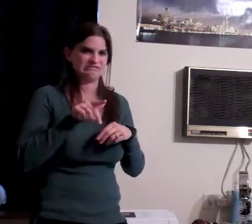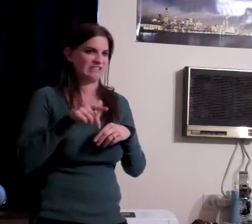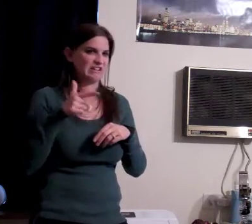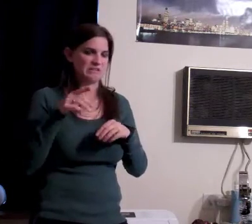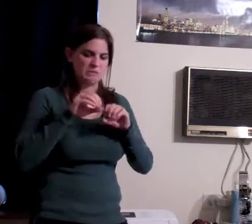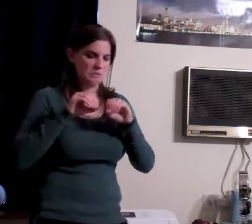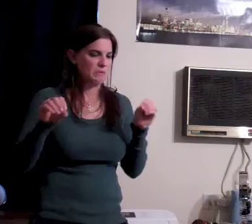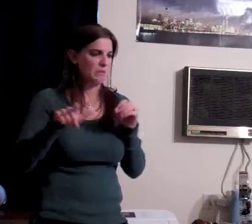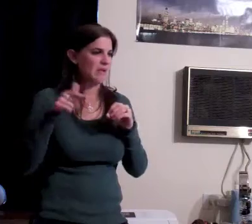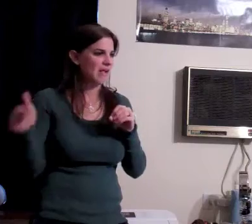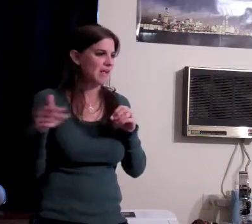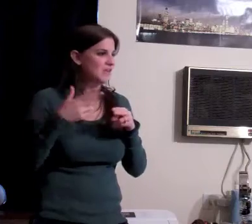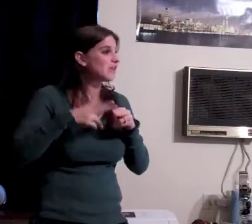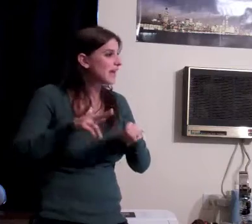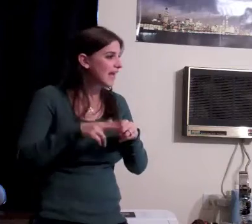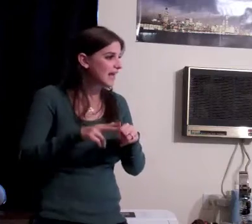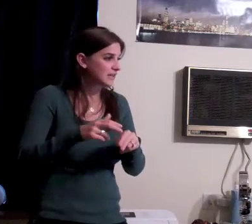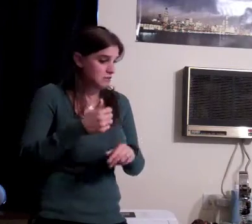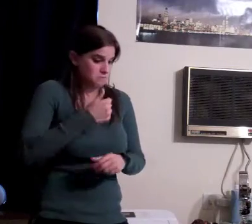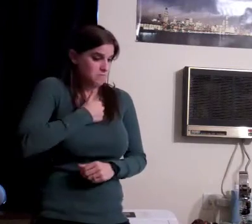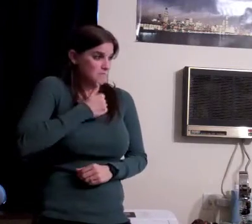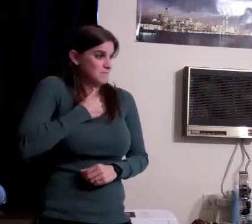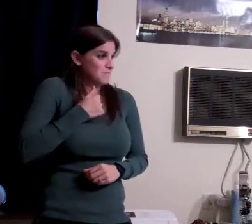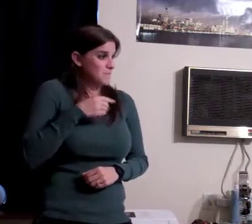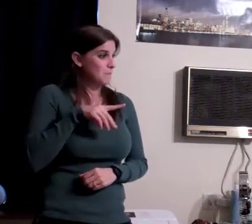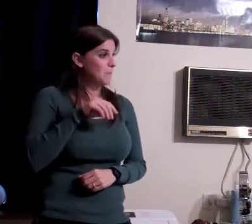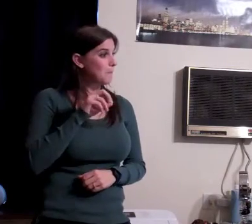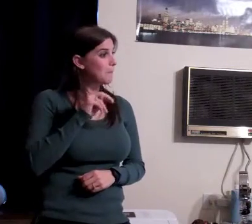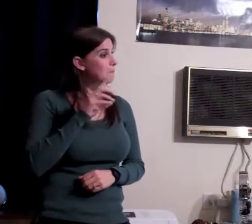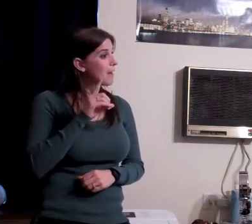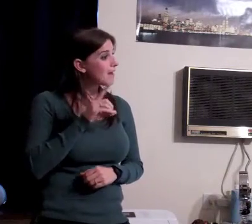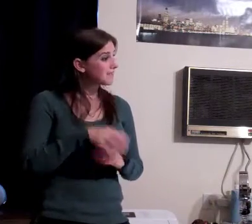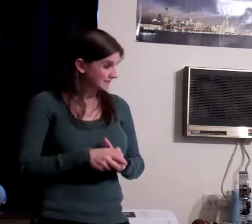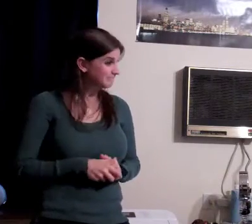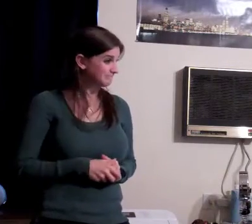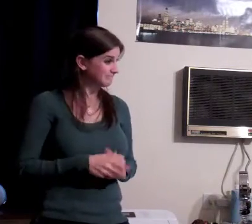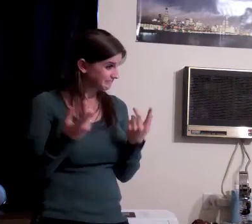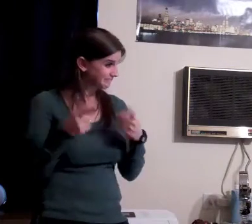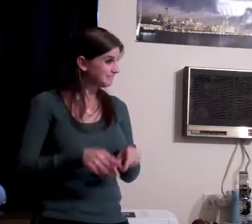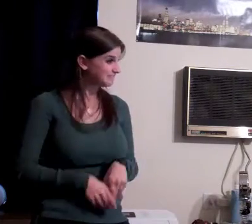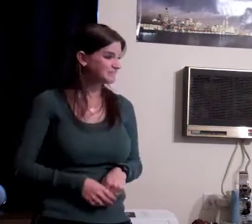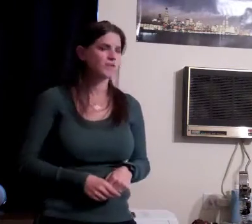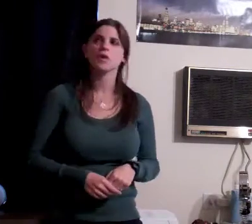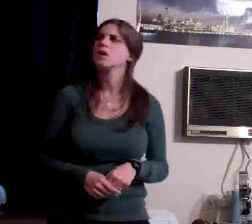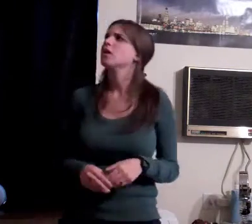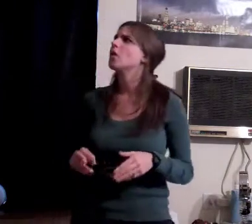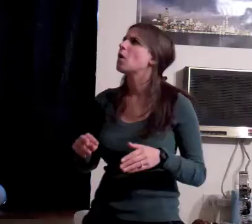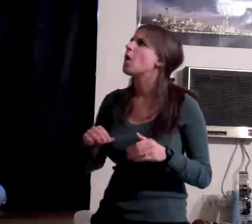anything like that. It's our own pond, and that's how it happens. And she goes, and how do they get fertilized? And I said,